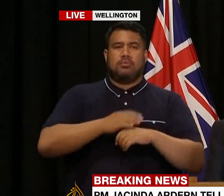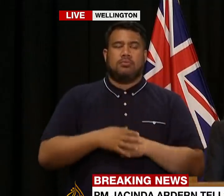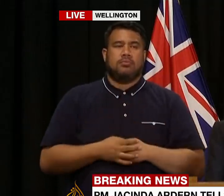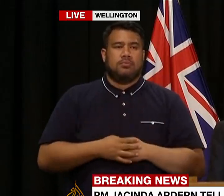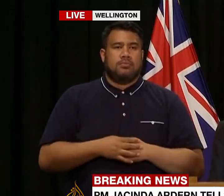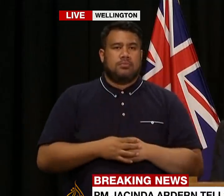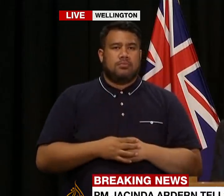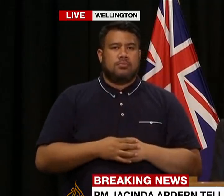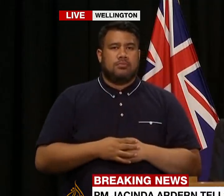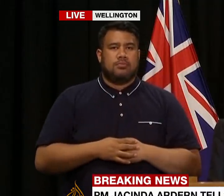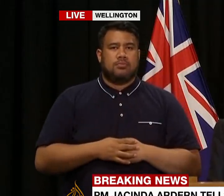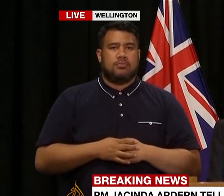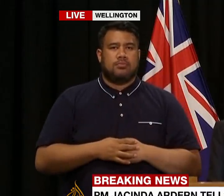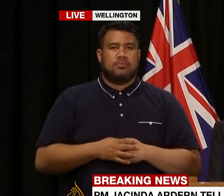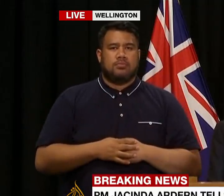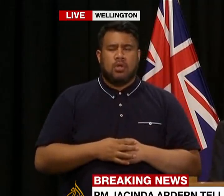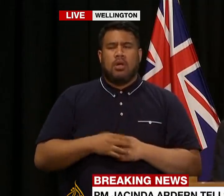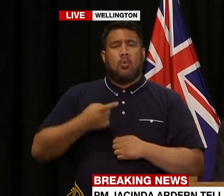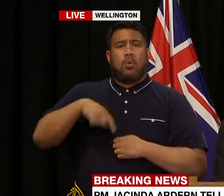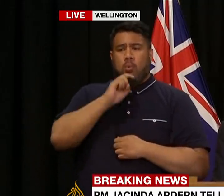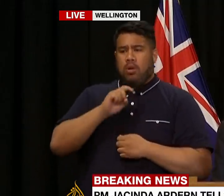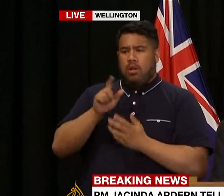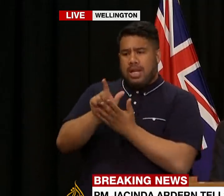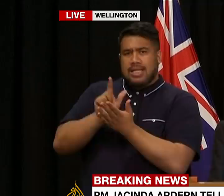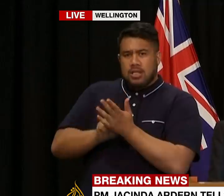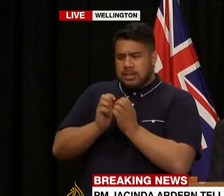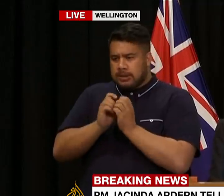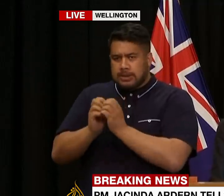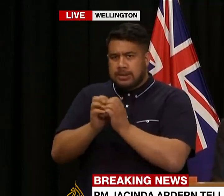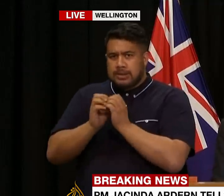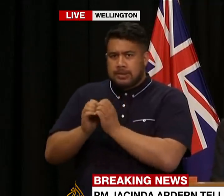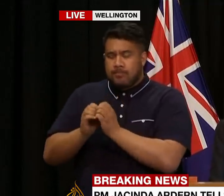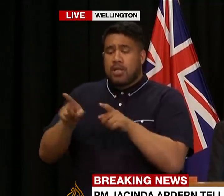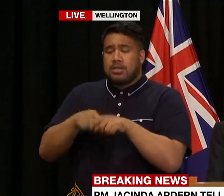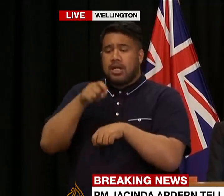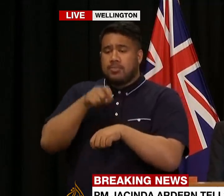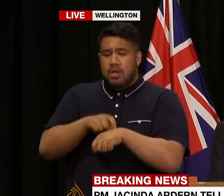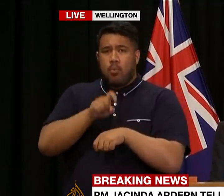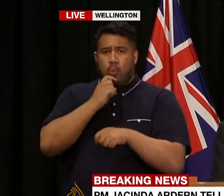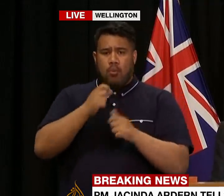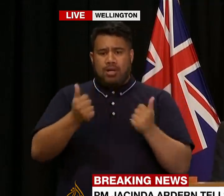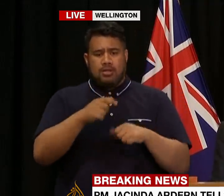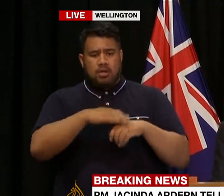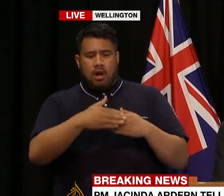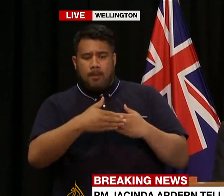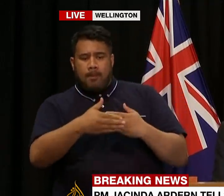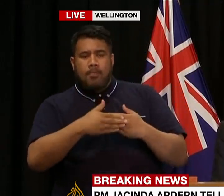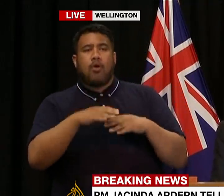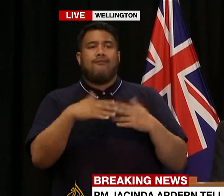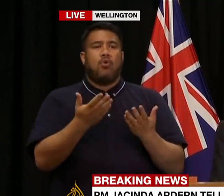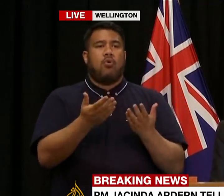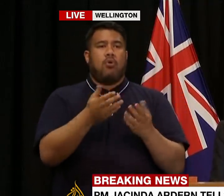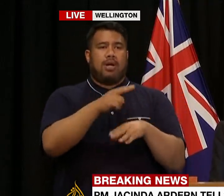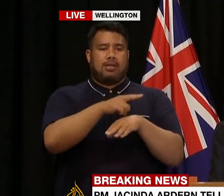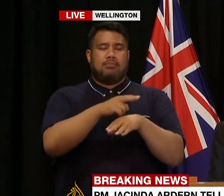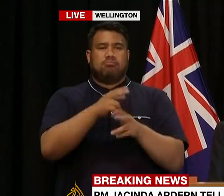As the legislation is developed, we will determine the time available for the return of military-style semi-automatic weapons and assault